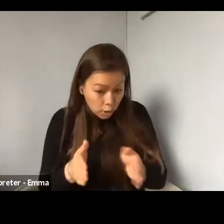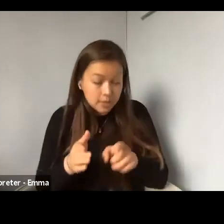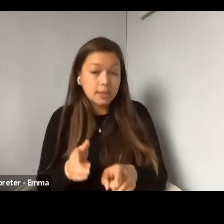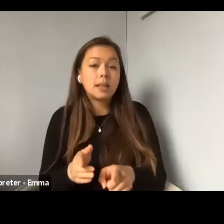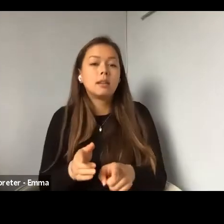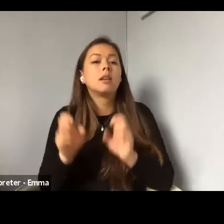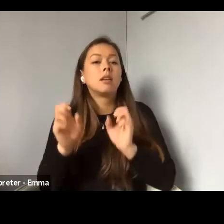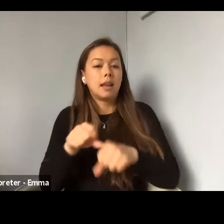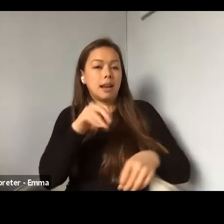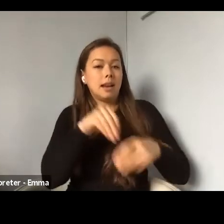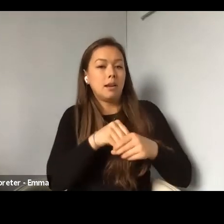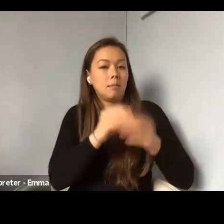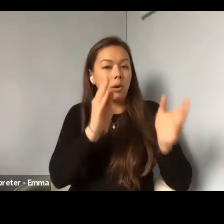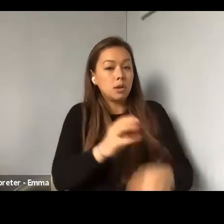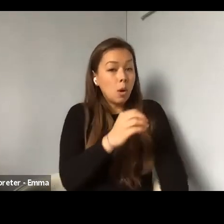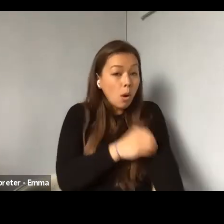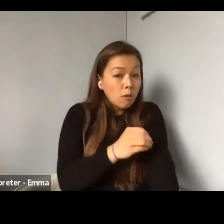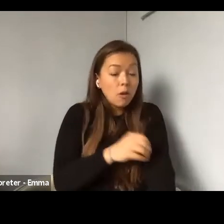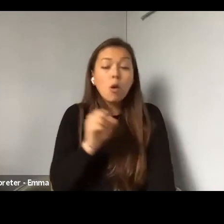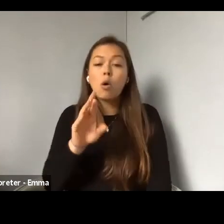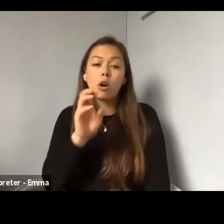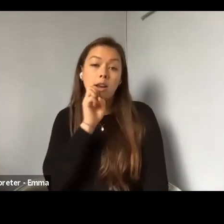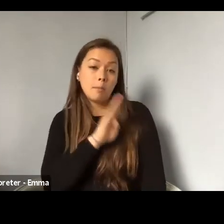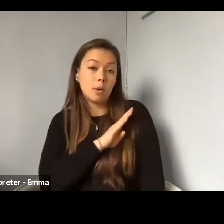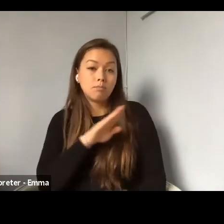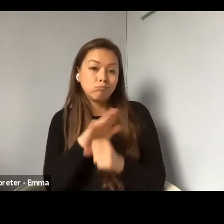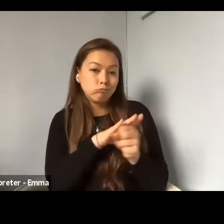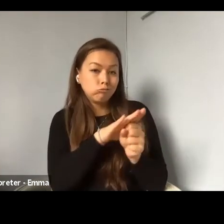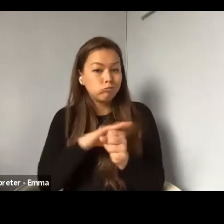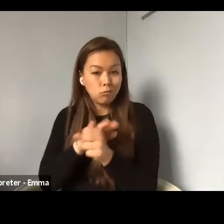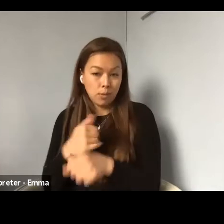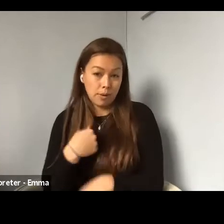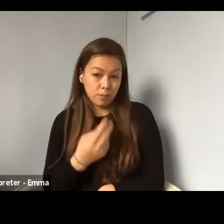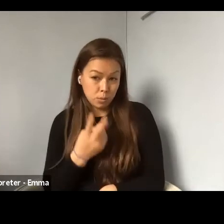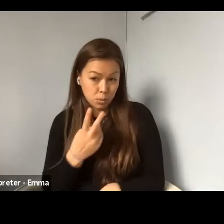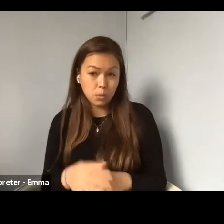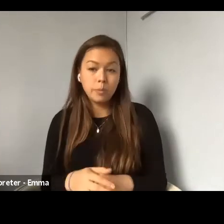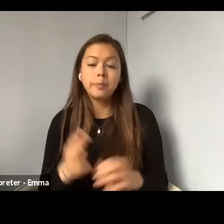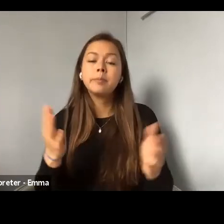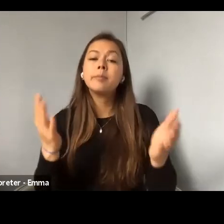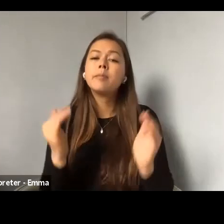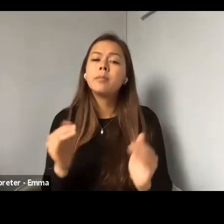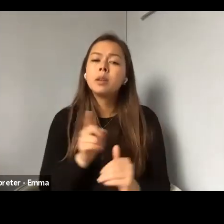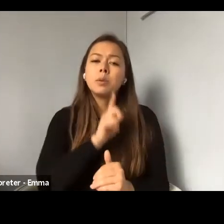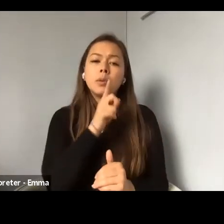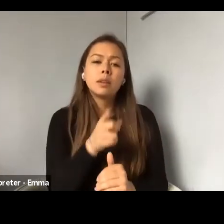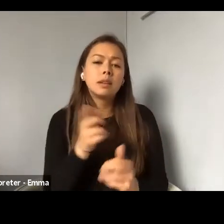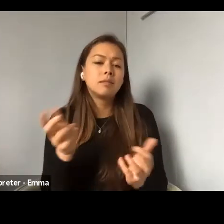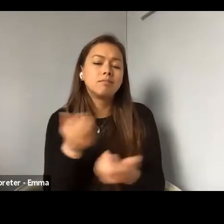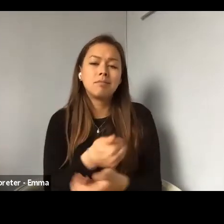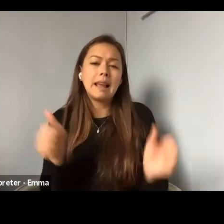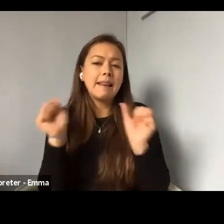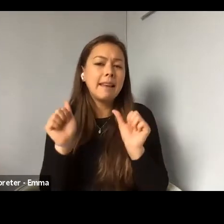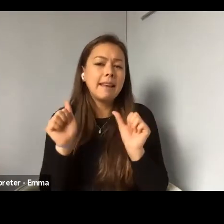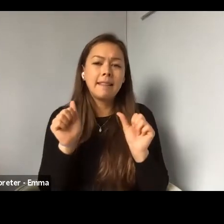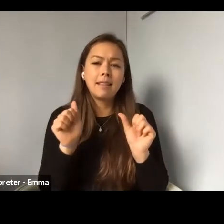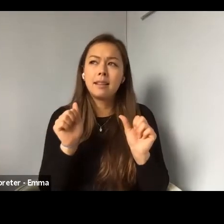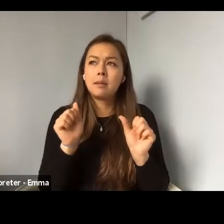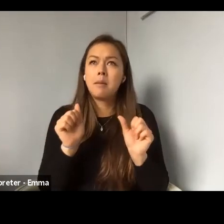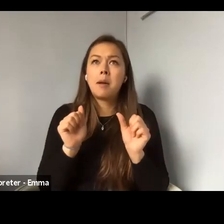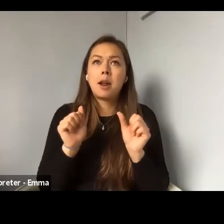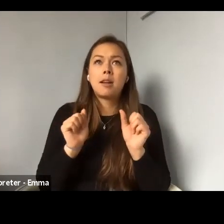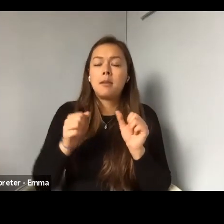Ontario virtually. It's been a benefit of, if you can, find any sort of benefit in COVID, it's the